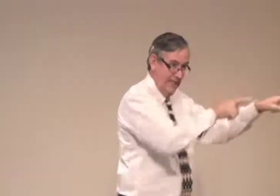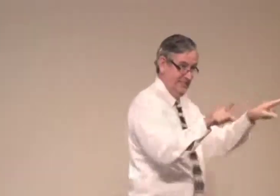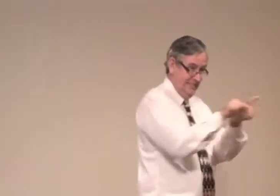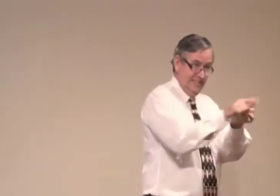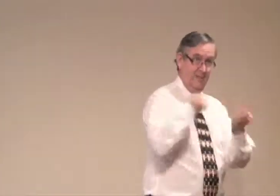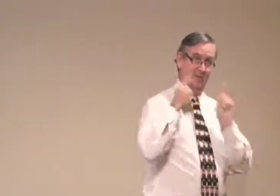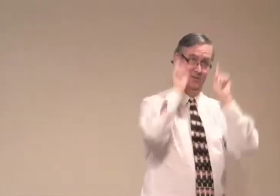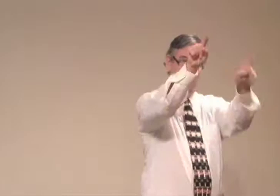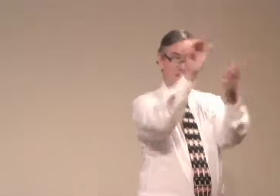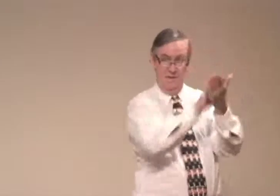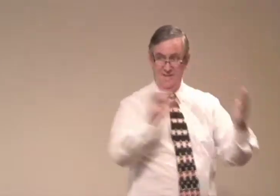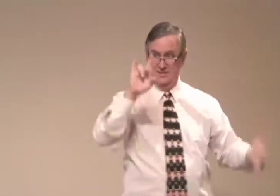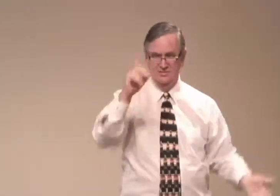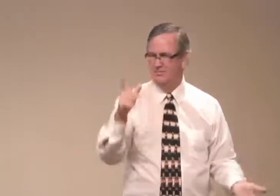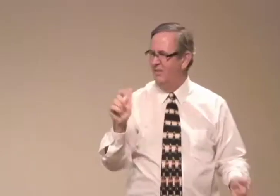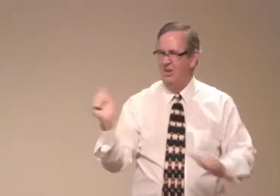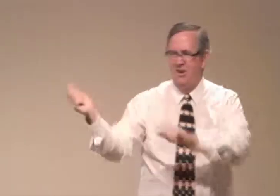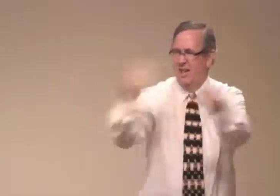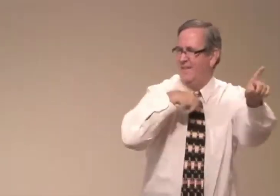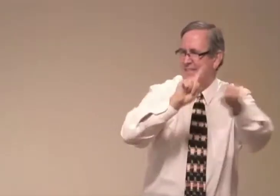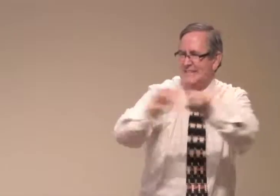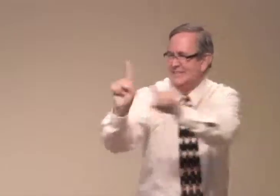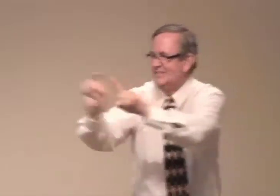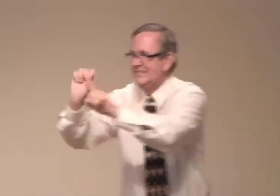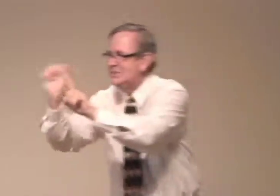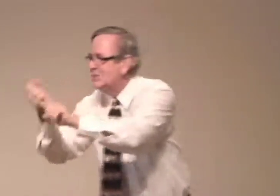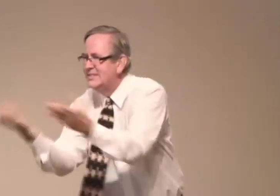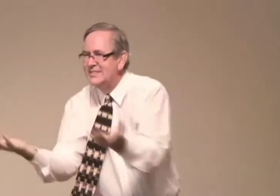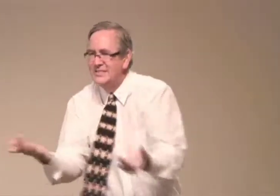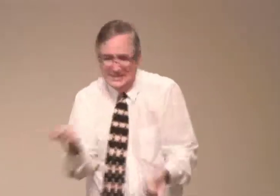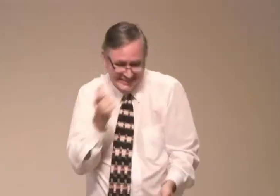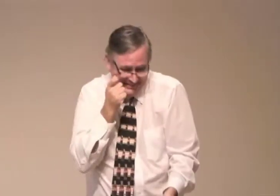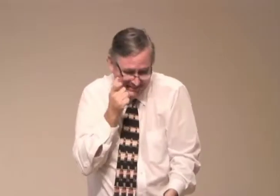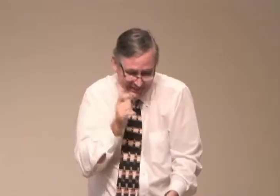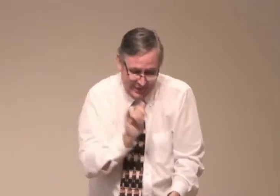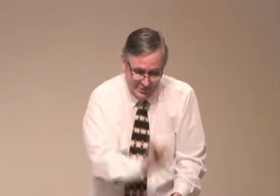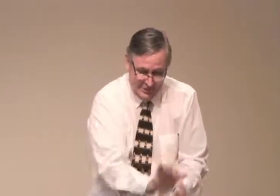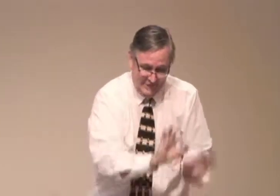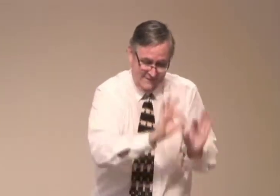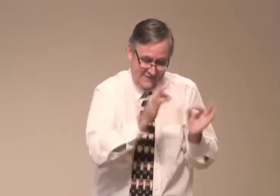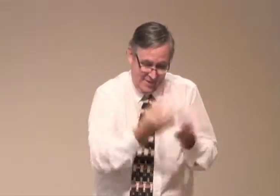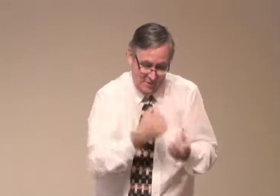I don't know what you're facing this morning. You guys probably didn't all go to NTID.